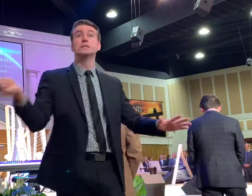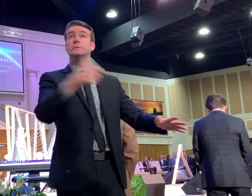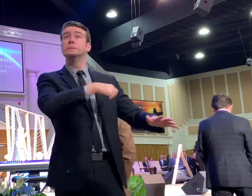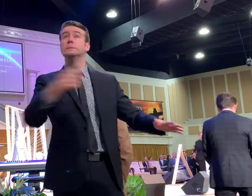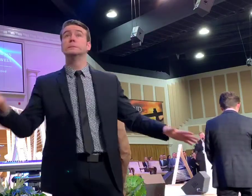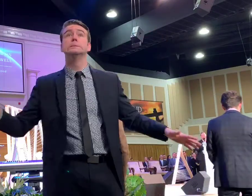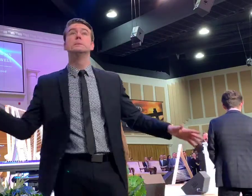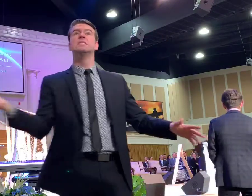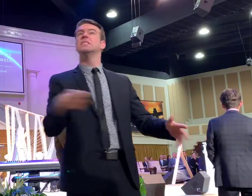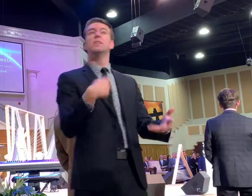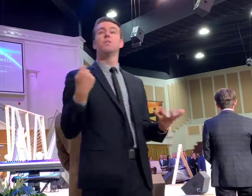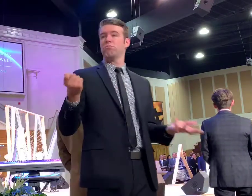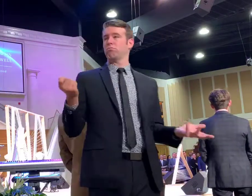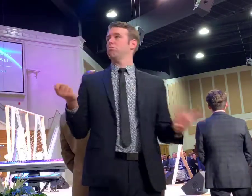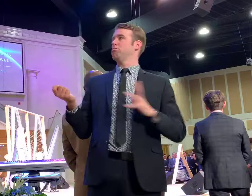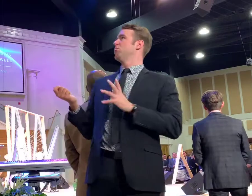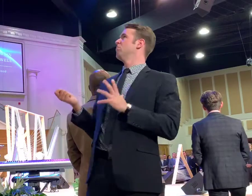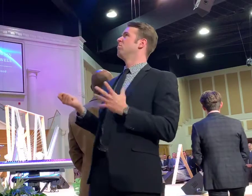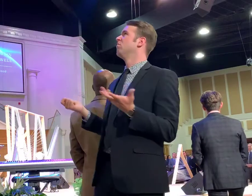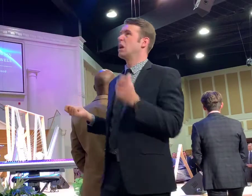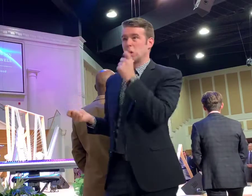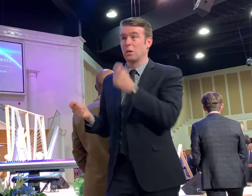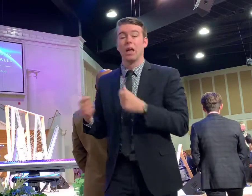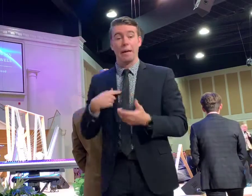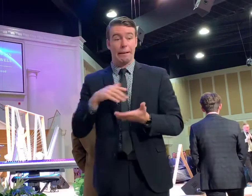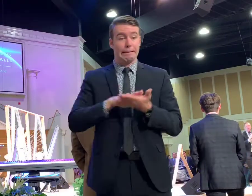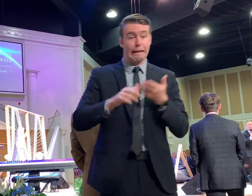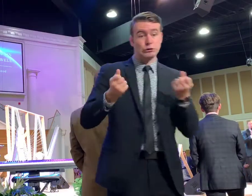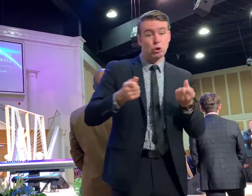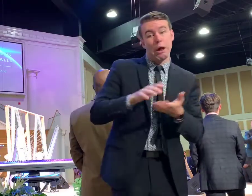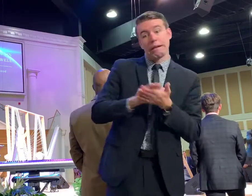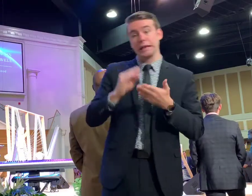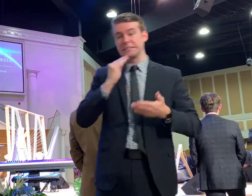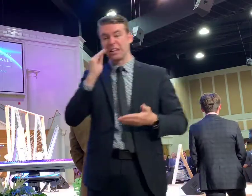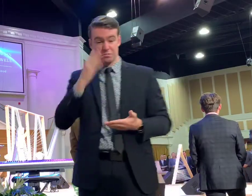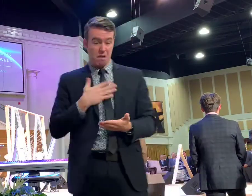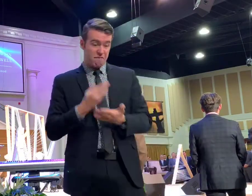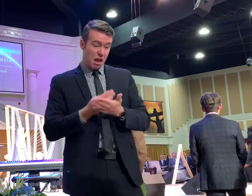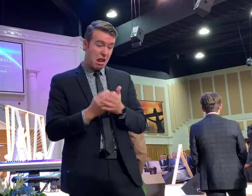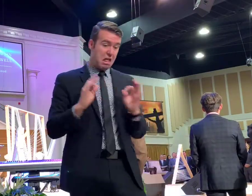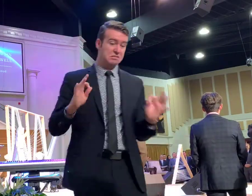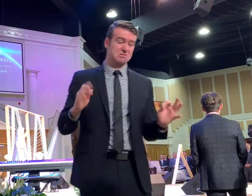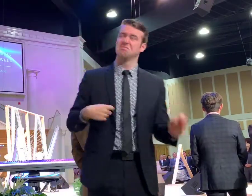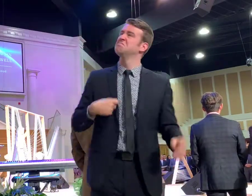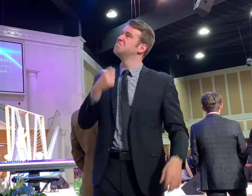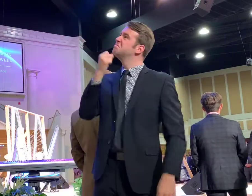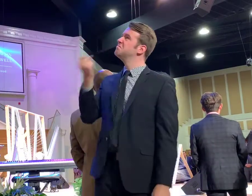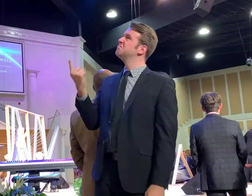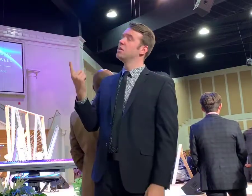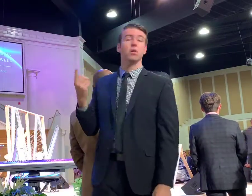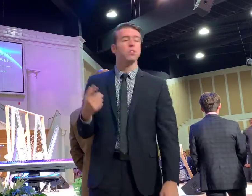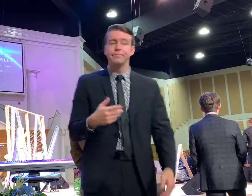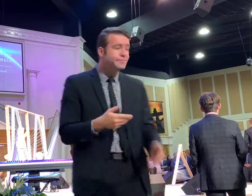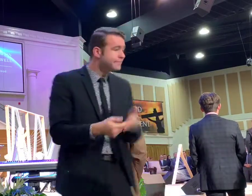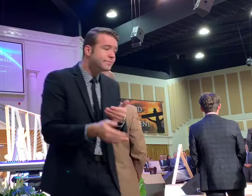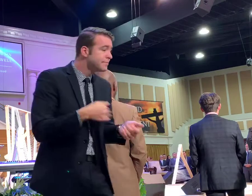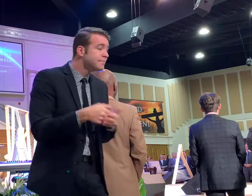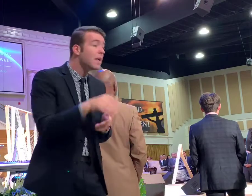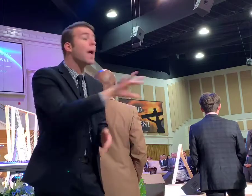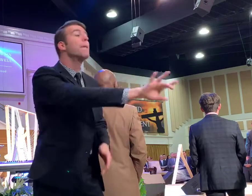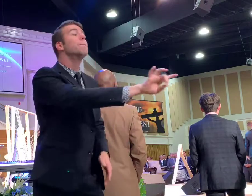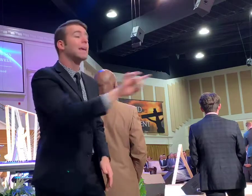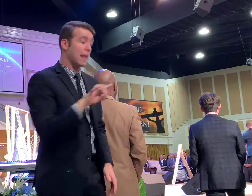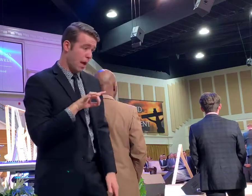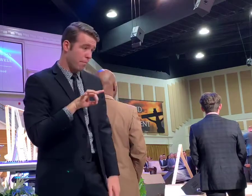broke. Everything's going well. I got a nice car and a nice house now. Yeah, pick up that job.